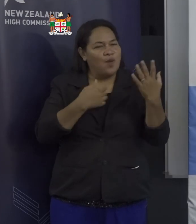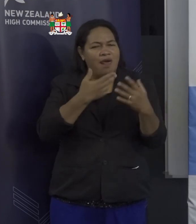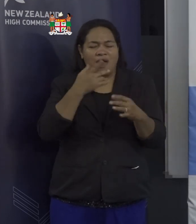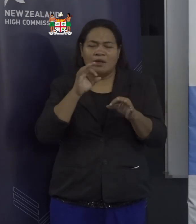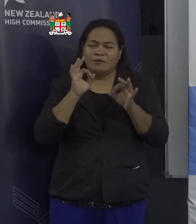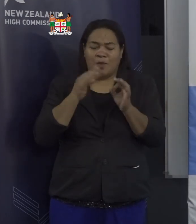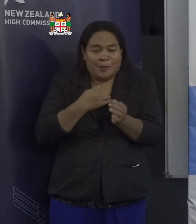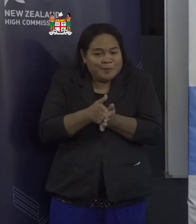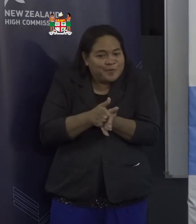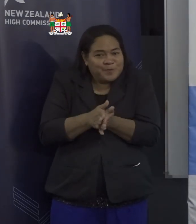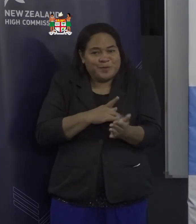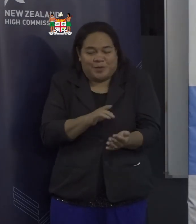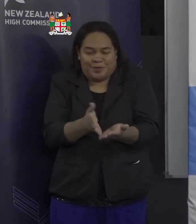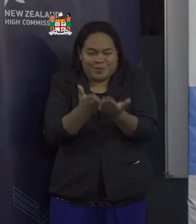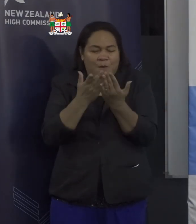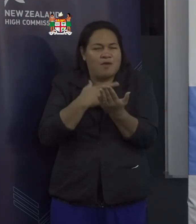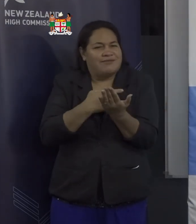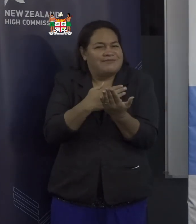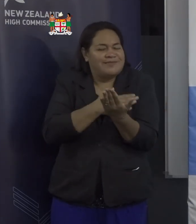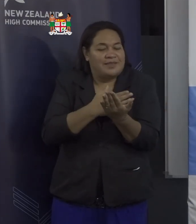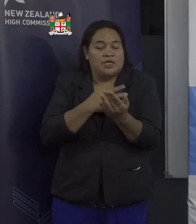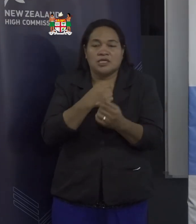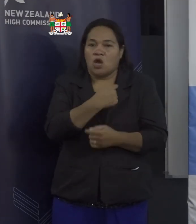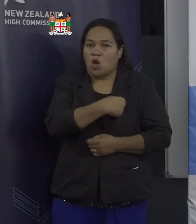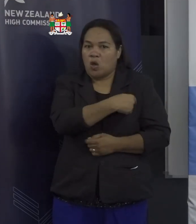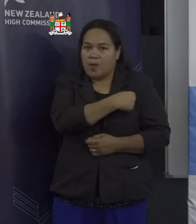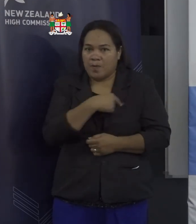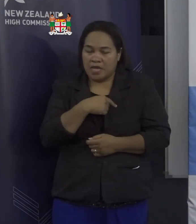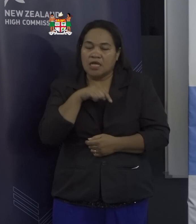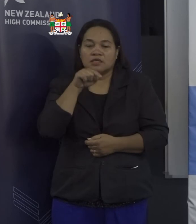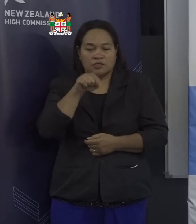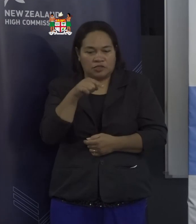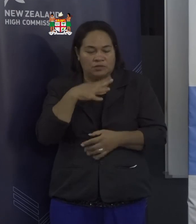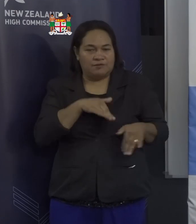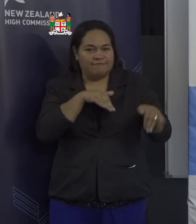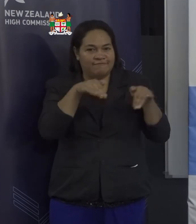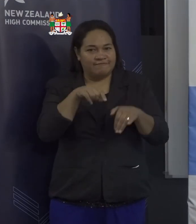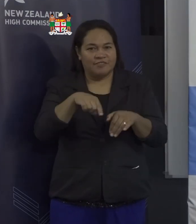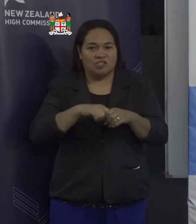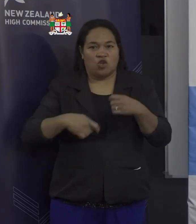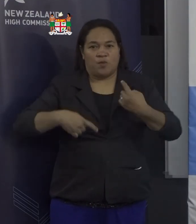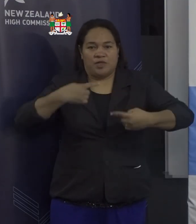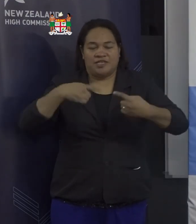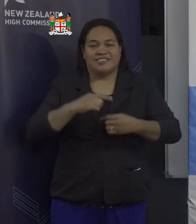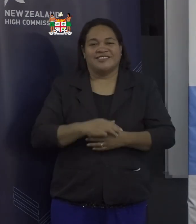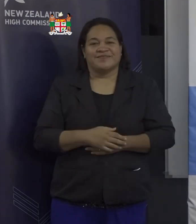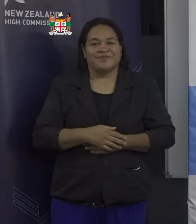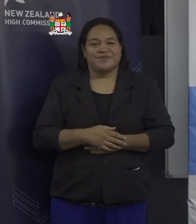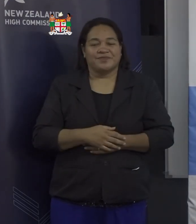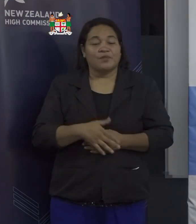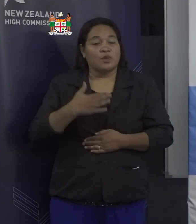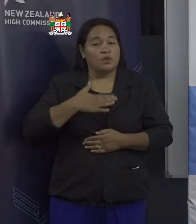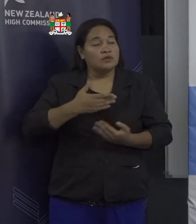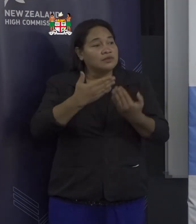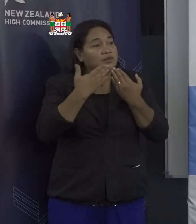with enthusiasm, and they do it with passion because they are so committed and enthused by this competition. And also I would like to acknowledge